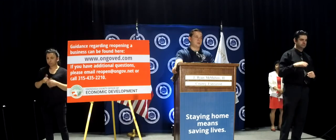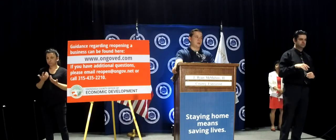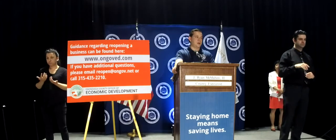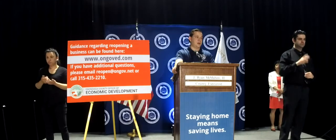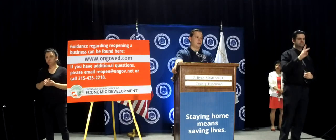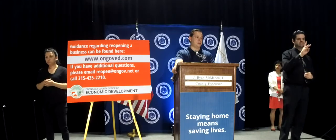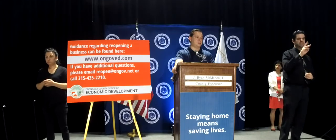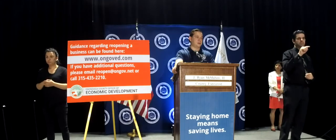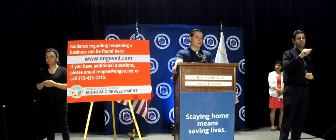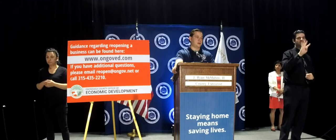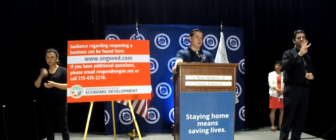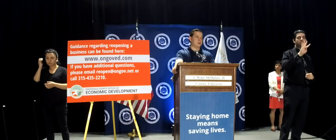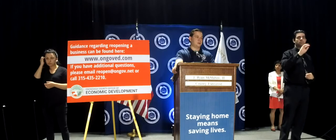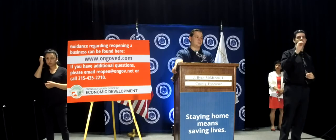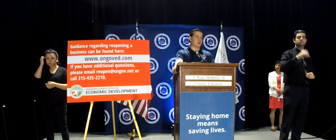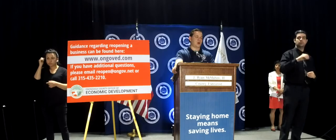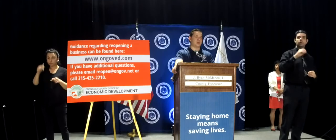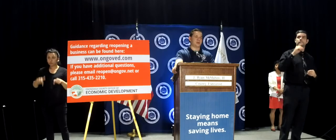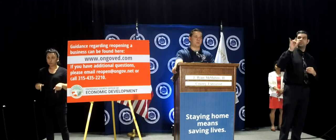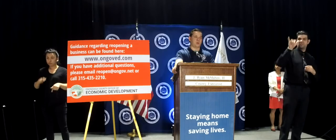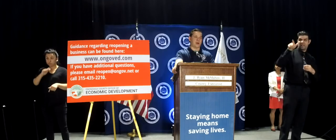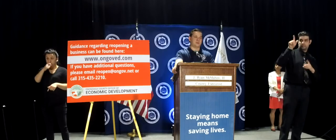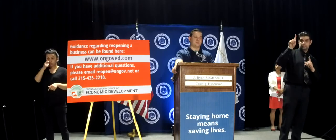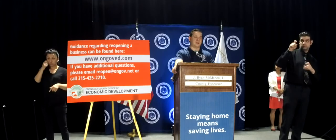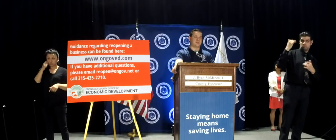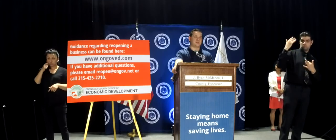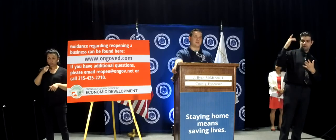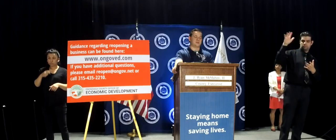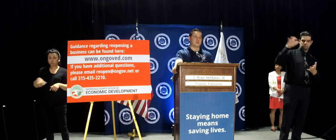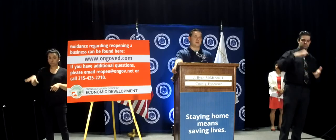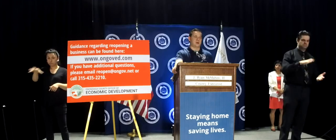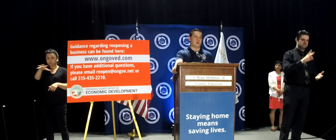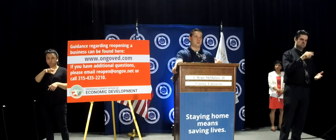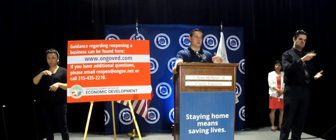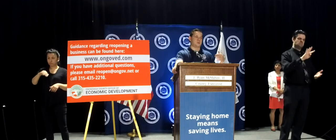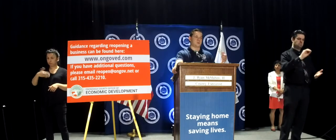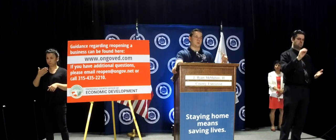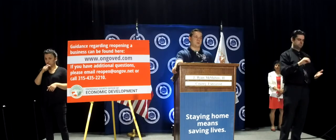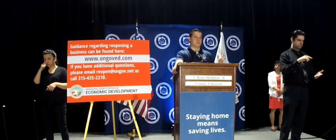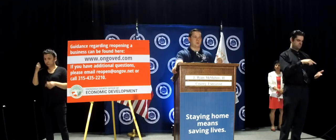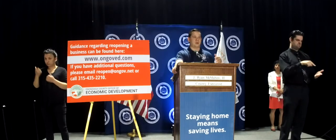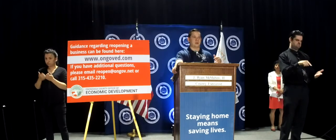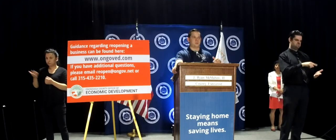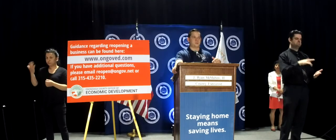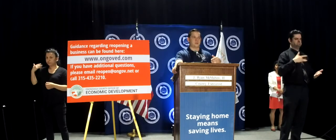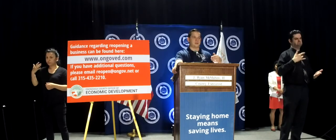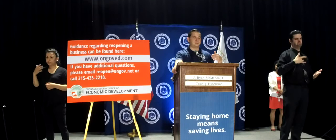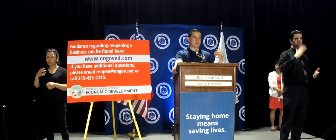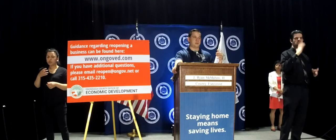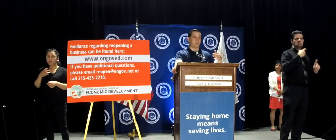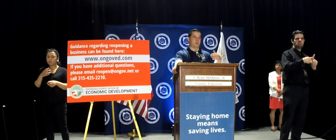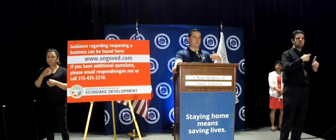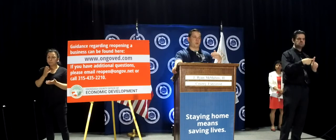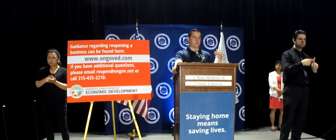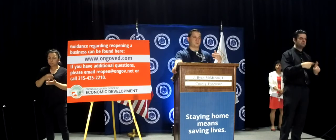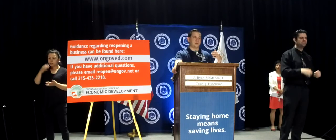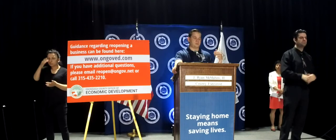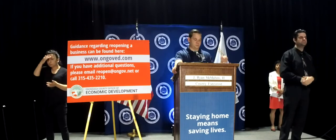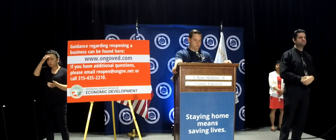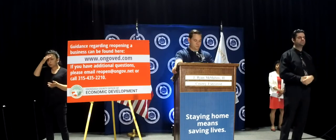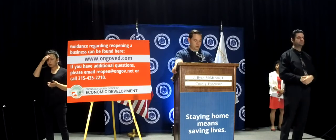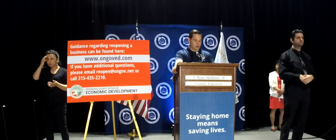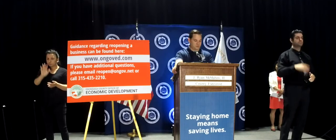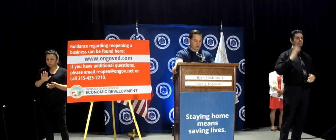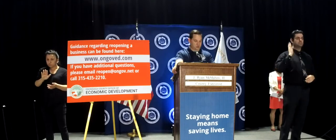testing and targeted proactive testing, our results were around 8% to